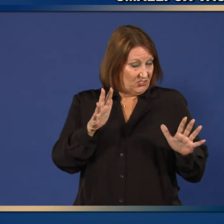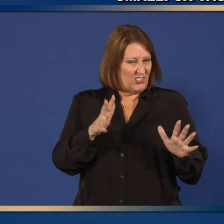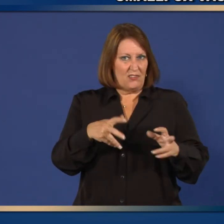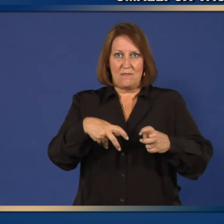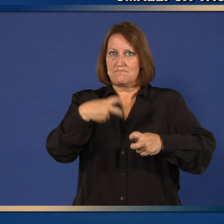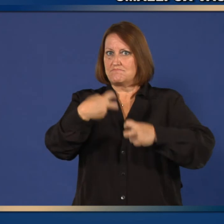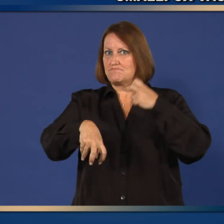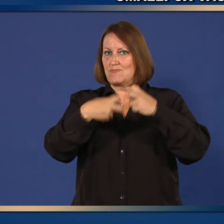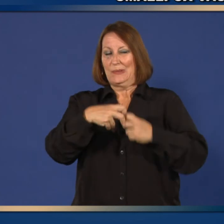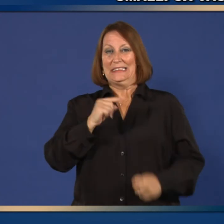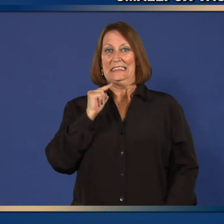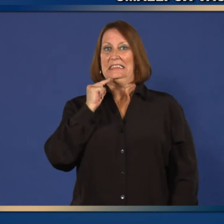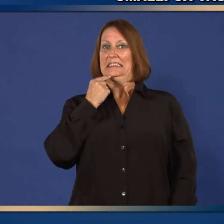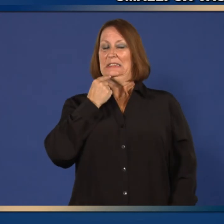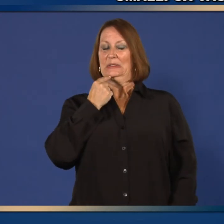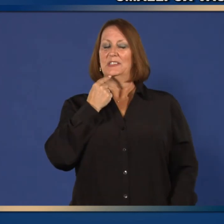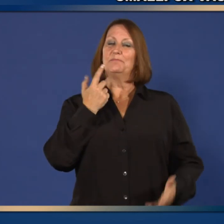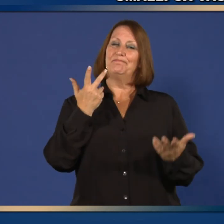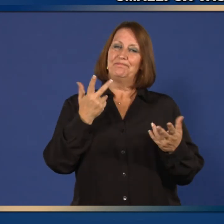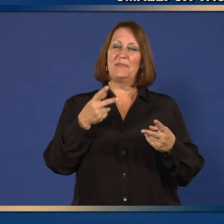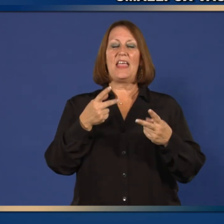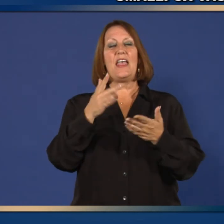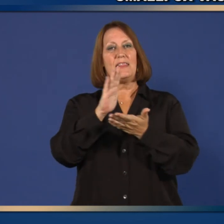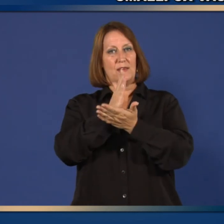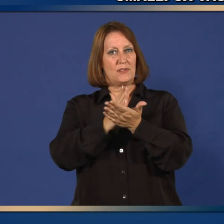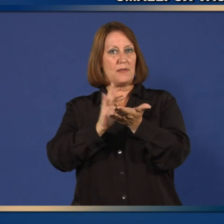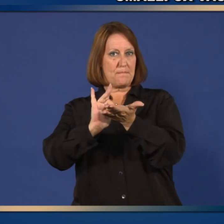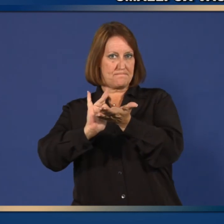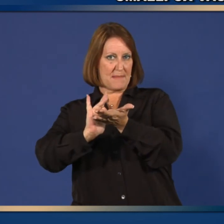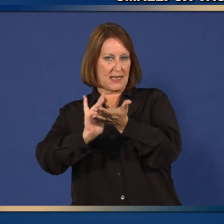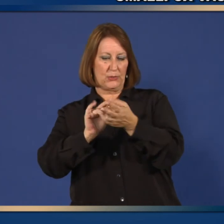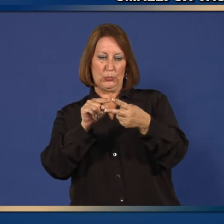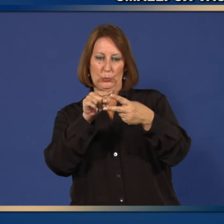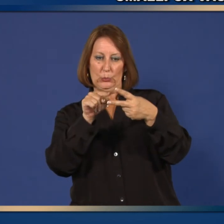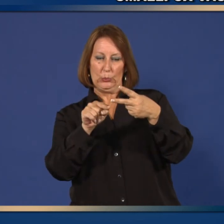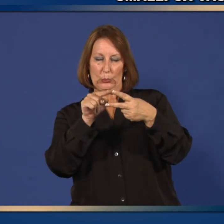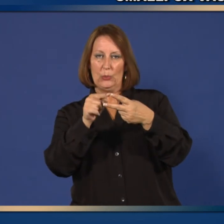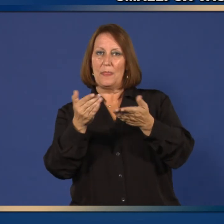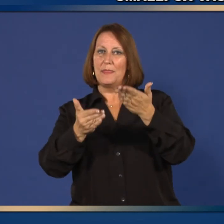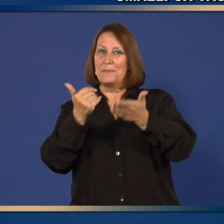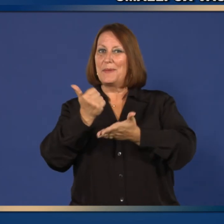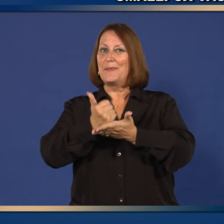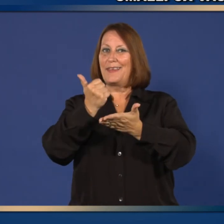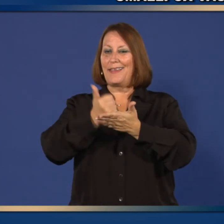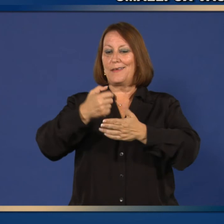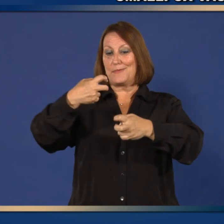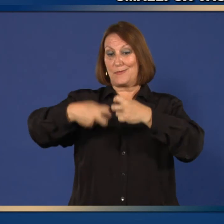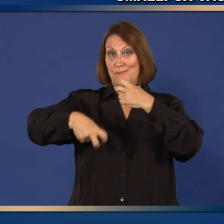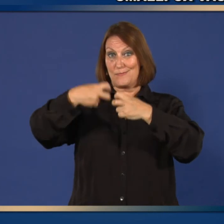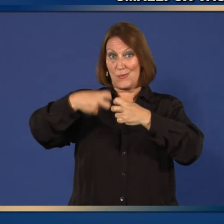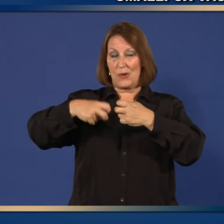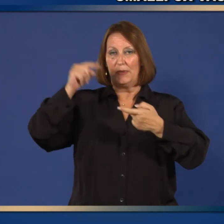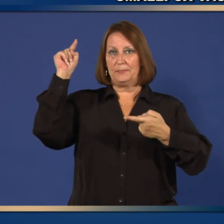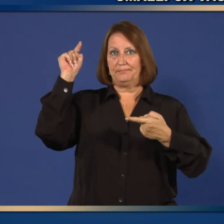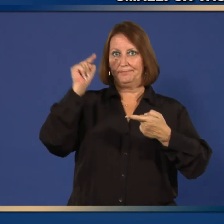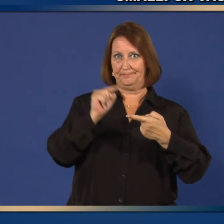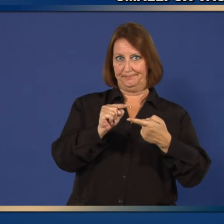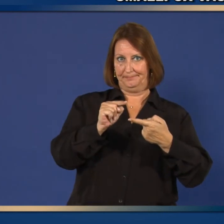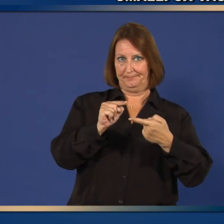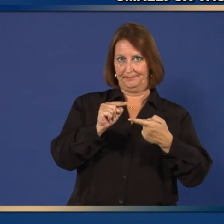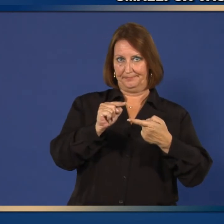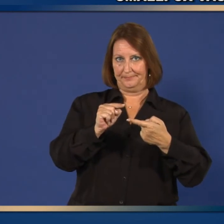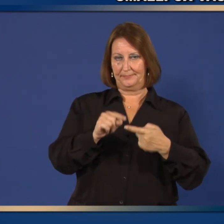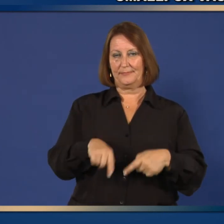There are 2 drugs that may help people who have certain serious side effects from the vaccine.